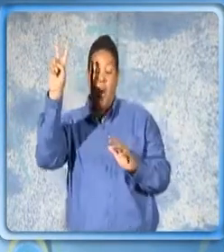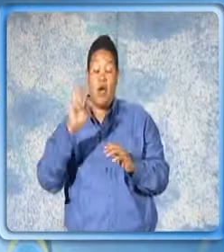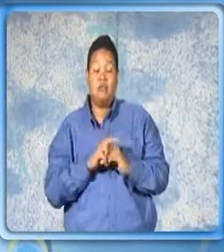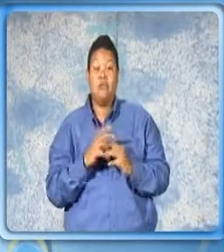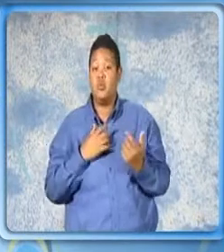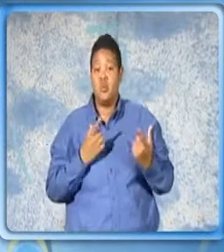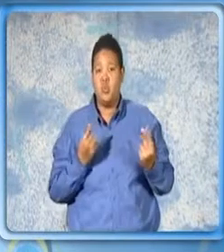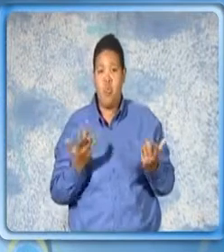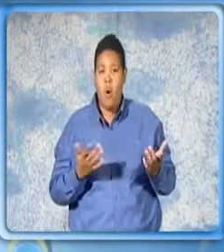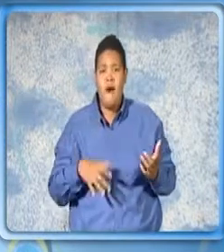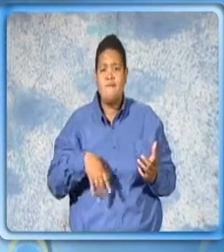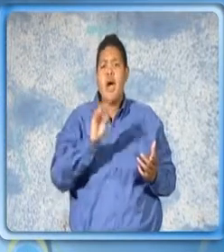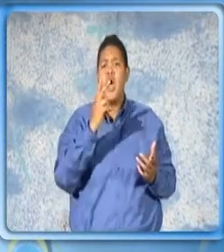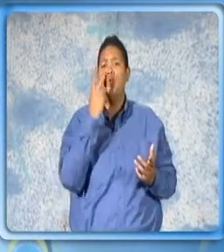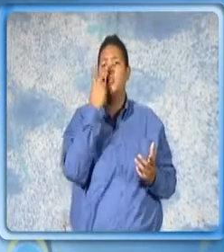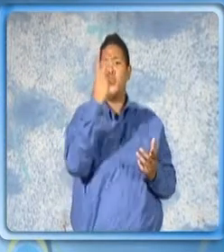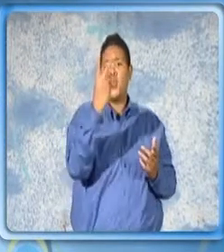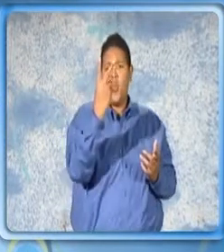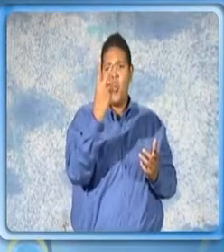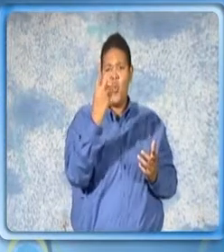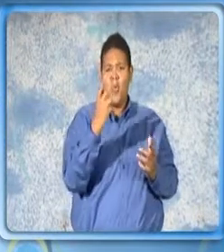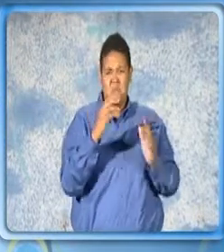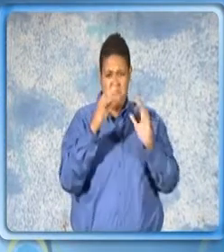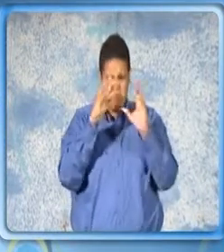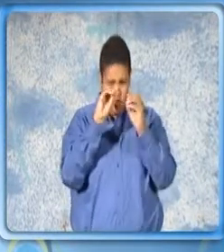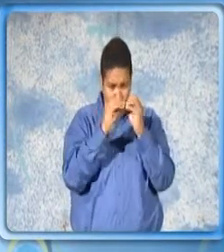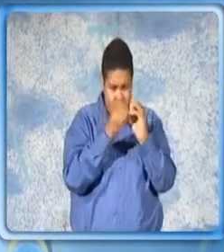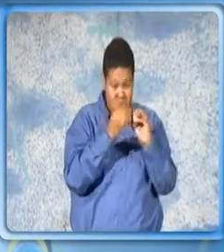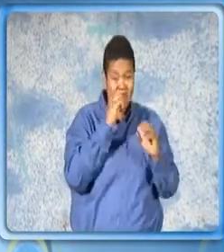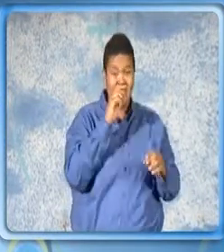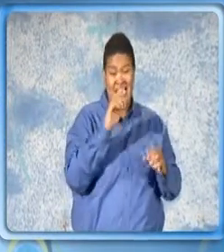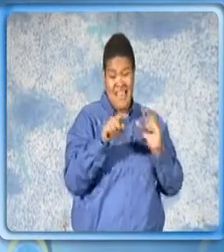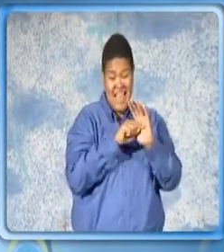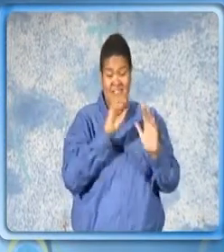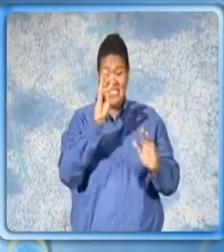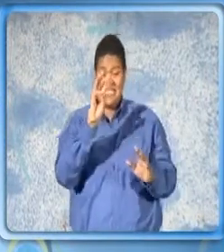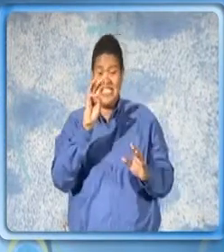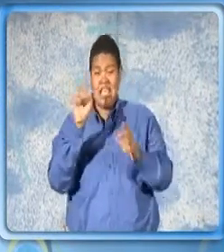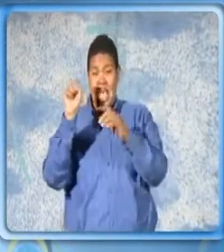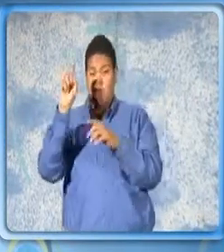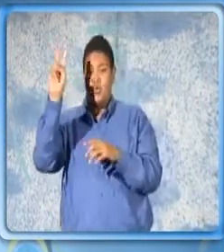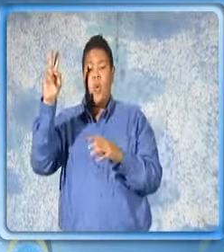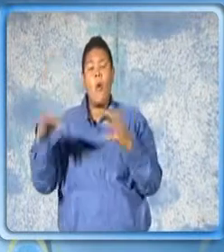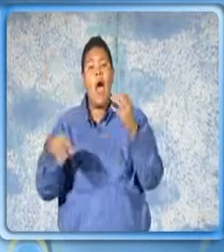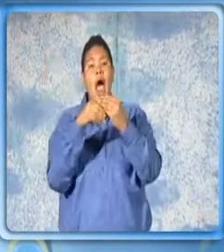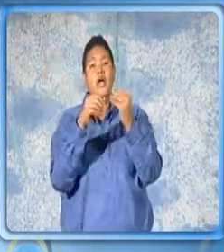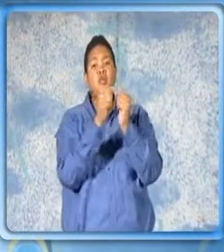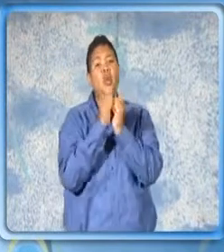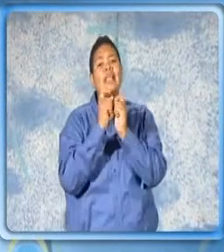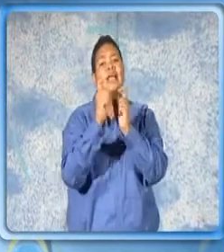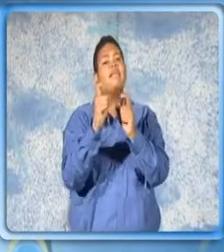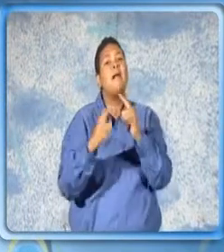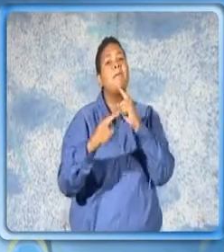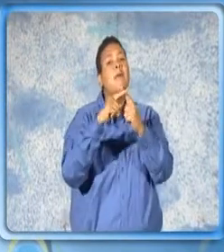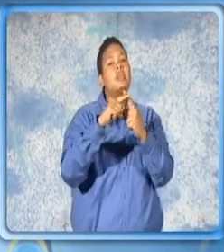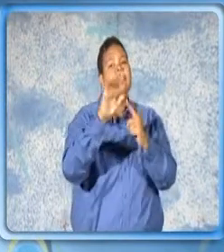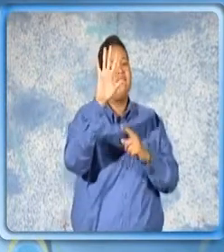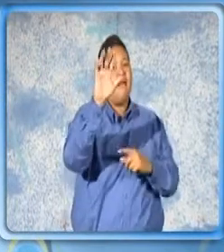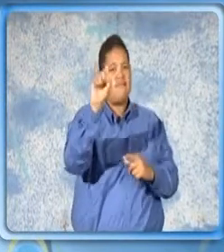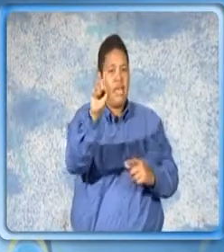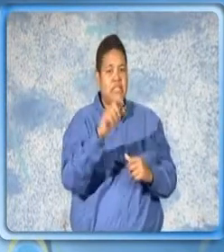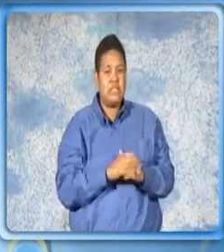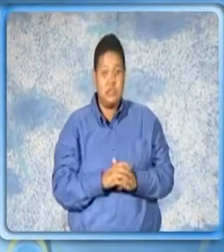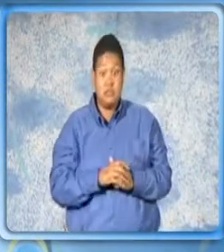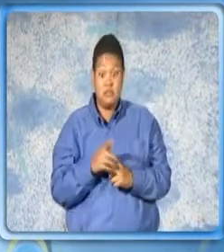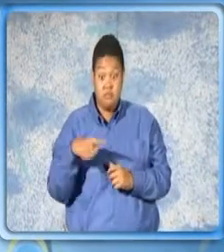then find two factors of negative 6x squared, which when added together give us positive 5x.